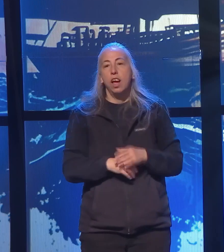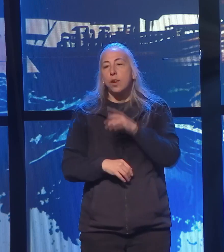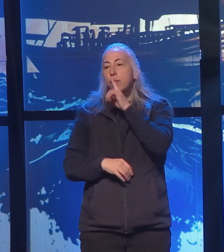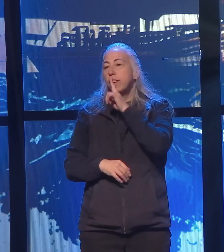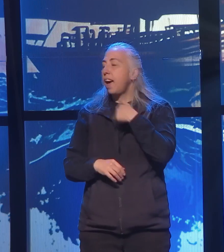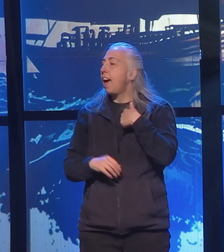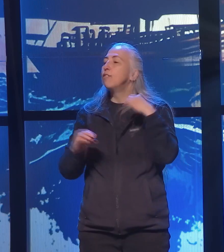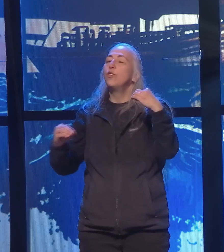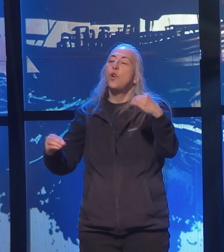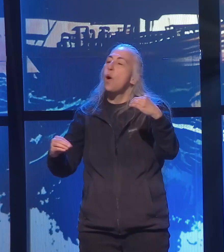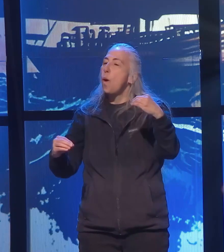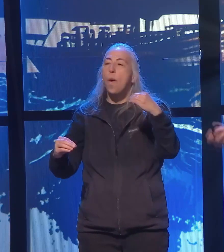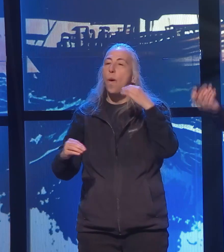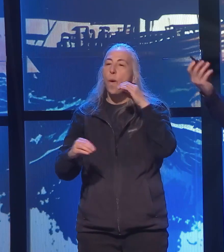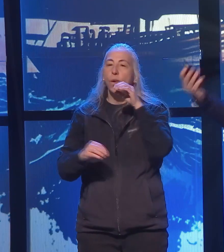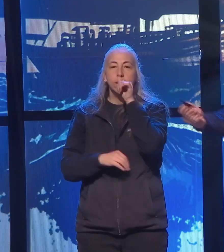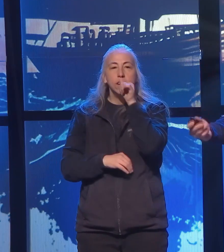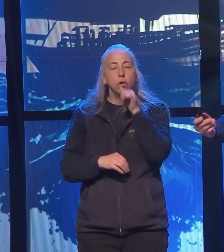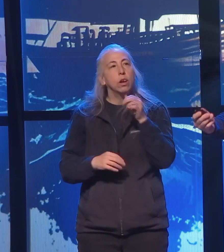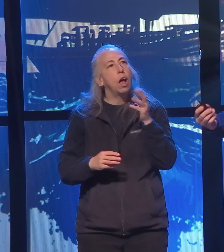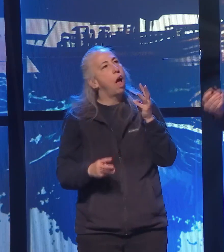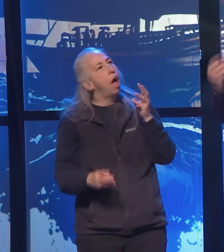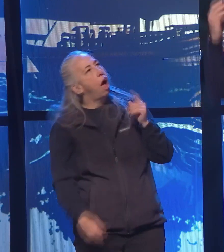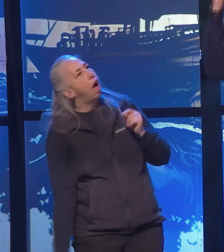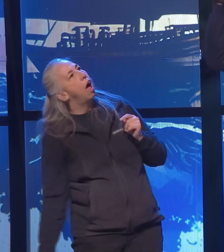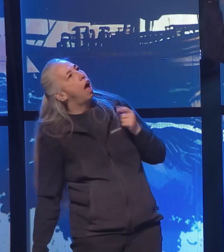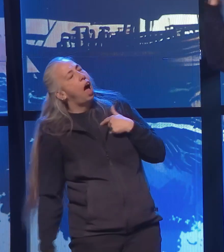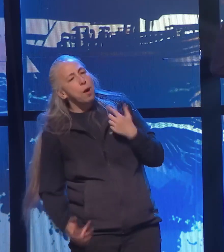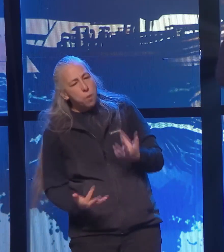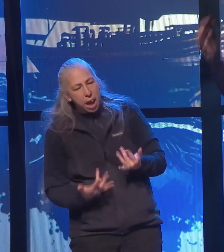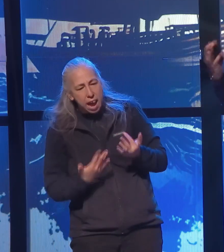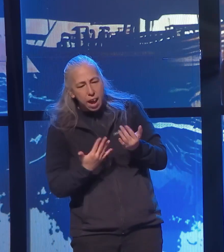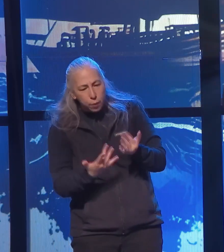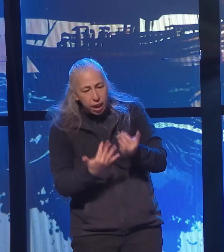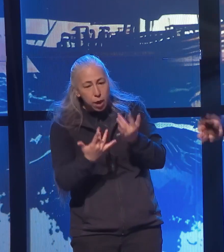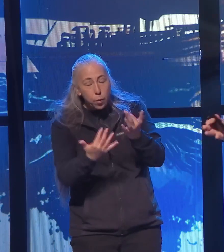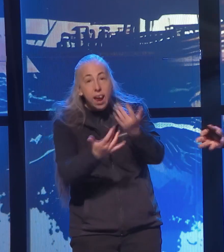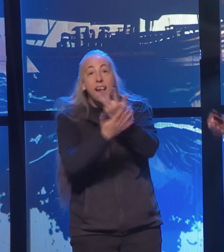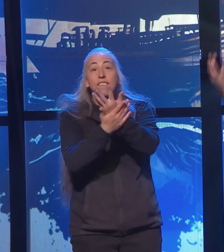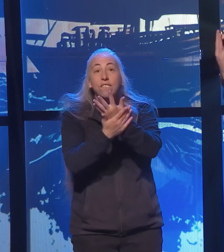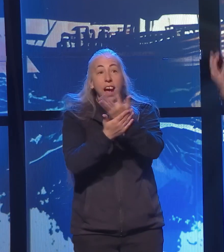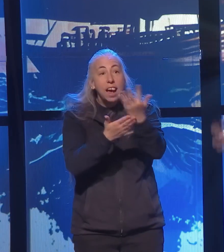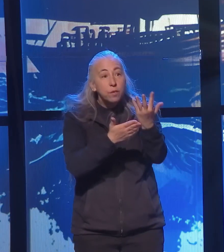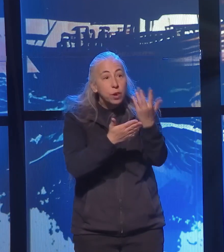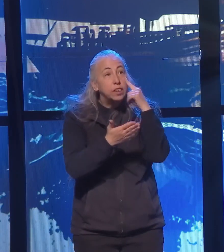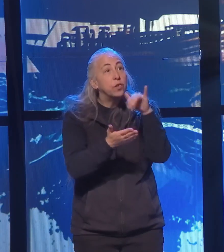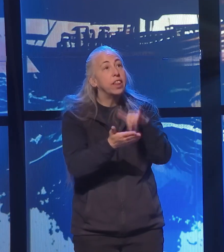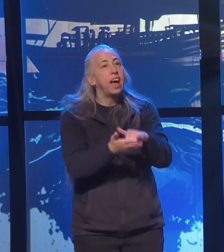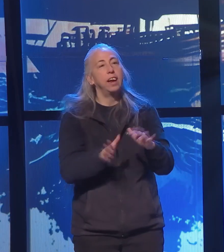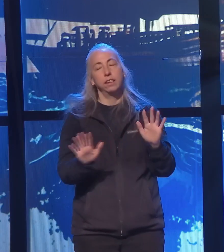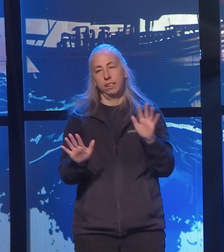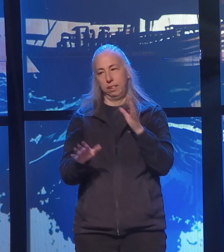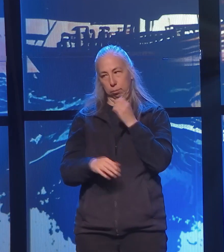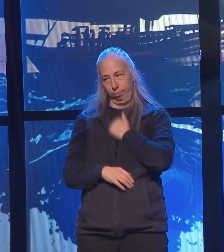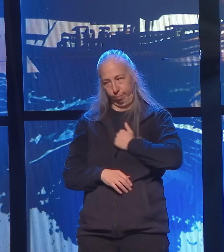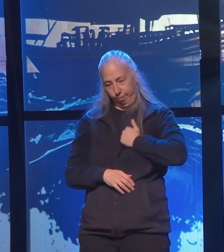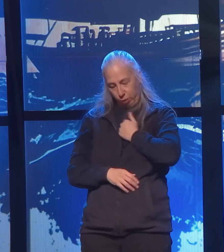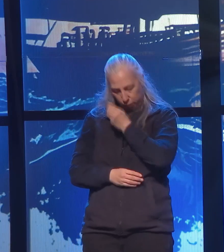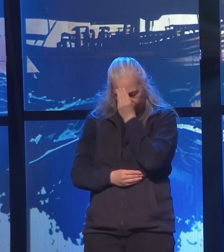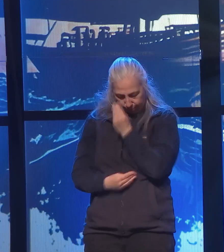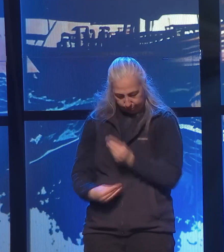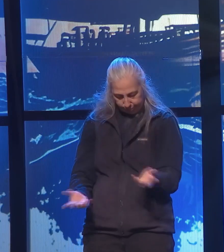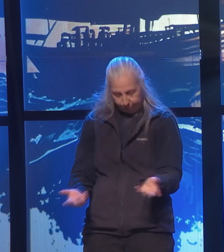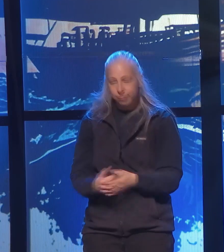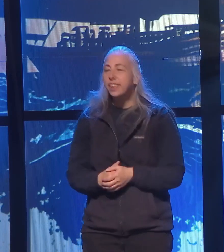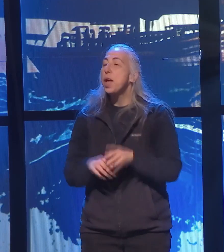secrets on this one. You're going to be like, what? I waited 5 weeks for that? Sorry, I'm just telling you.